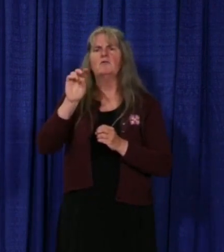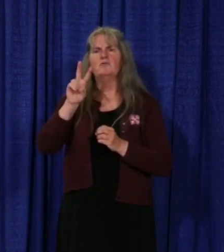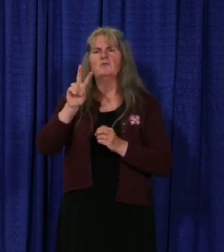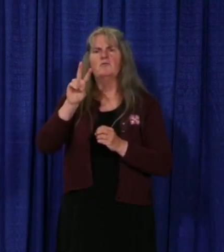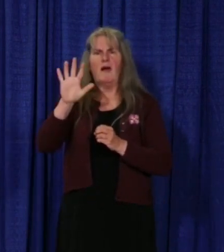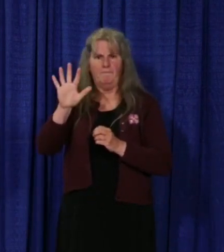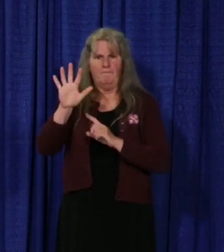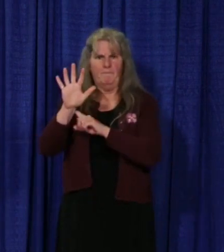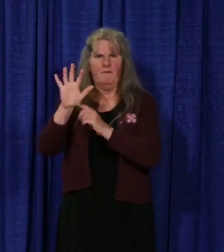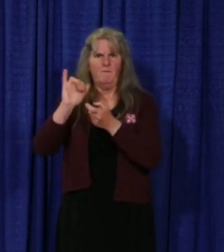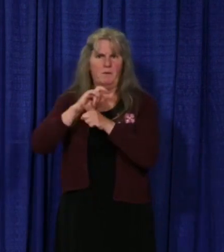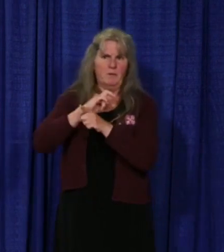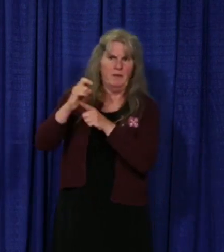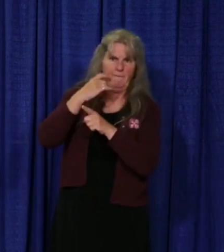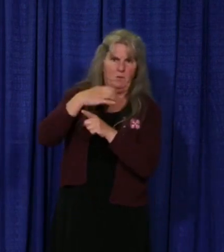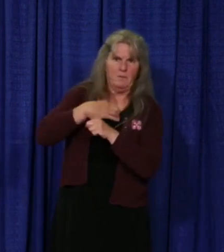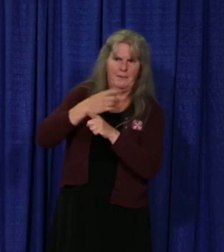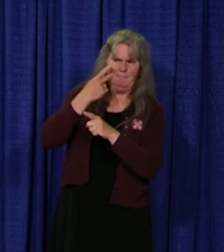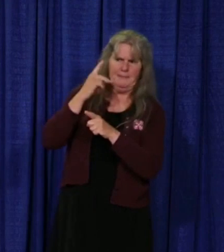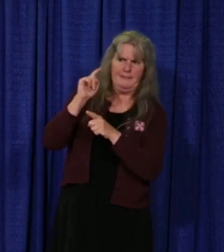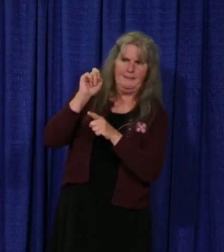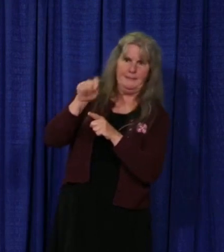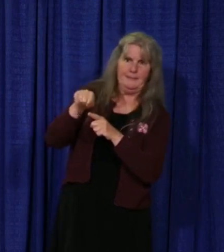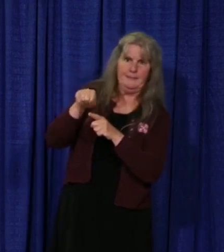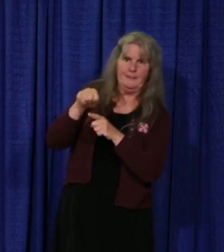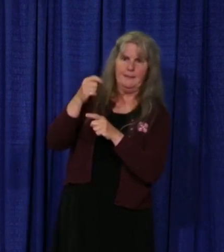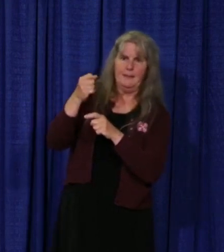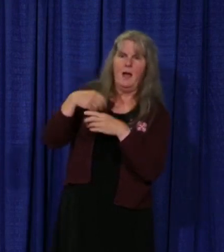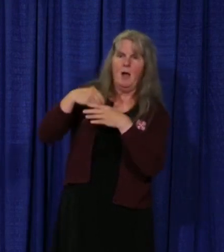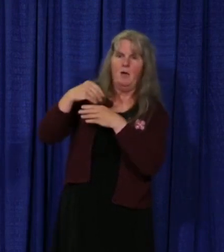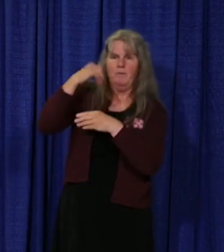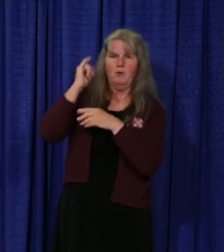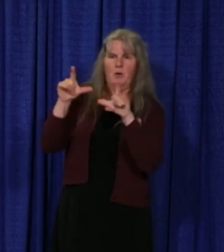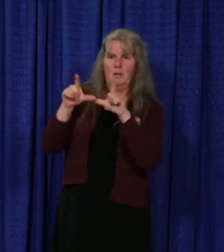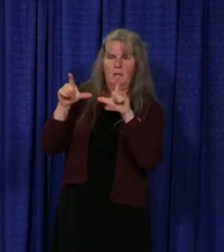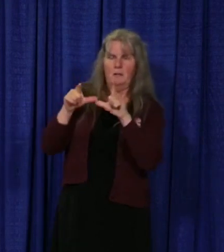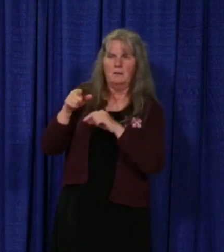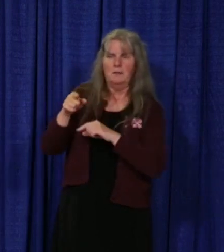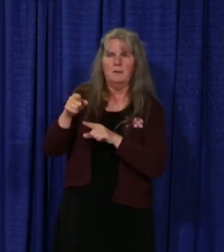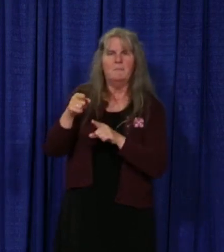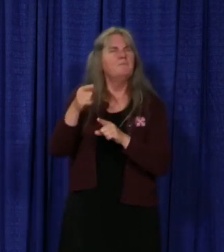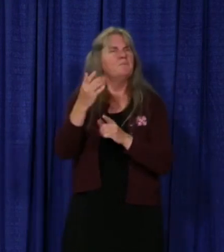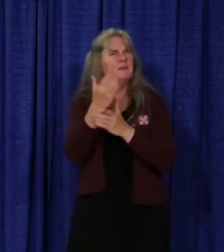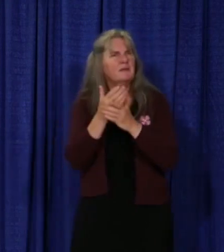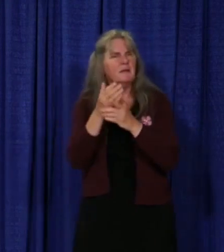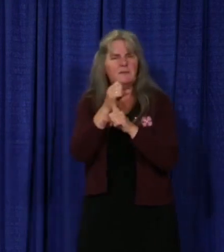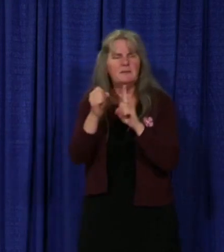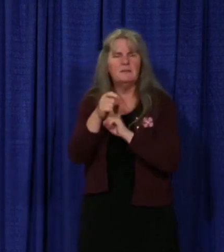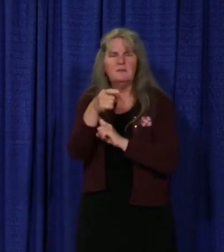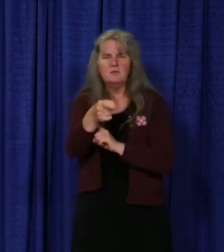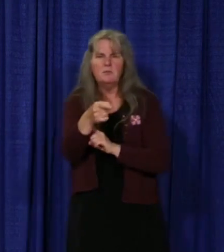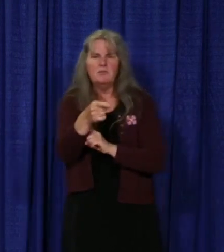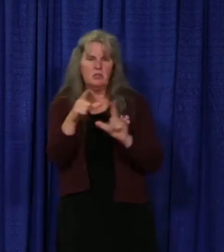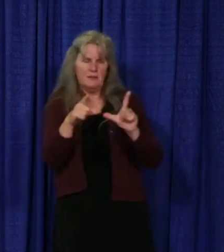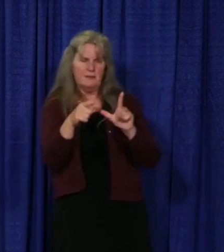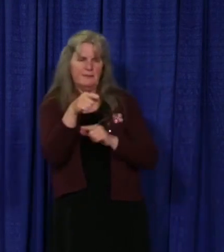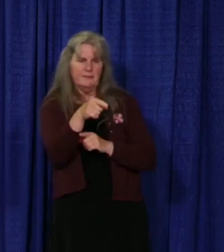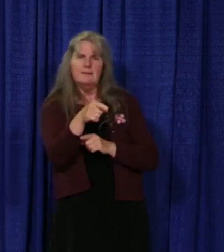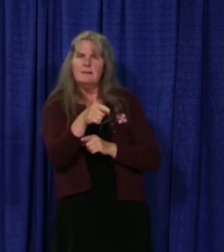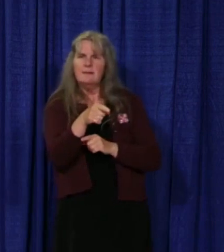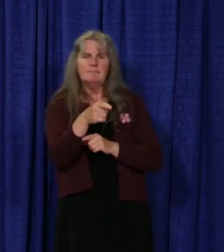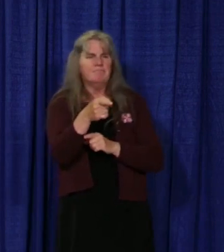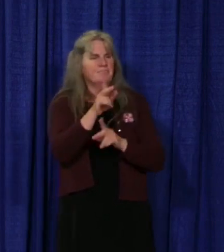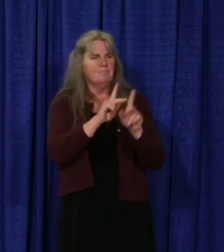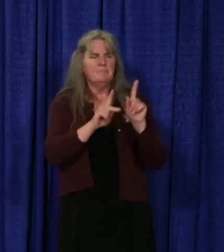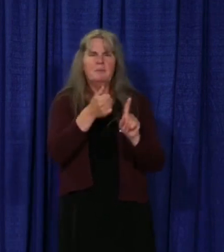1-877-374-0425. We know that a lot of cases, the license plates that people do see, they're